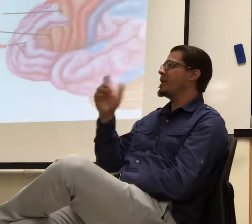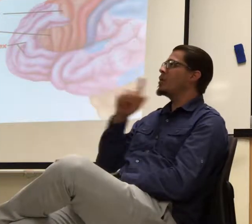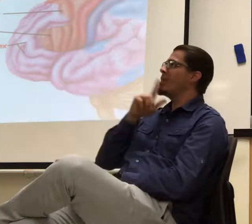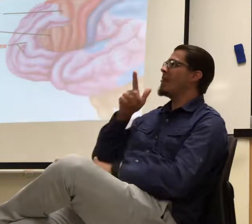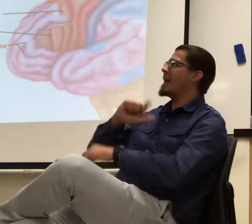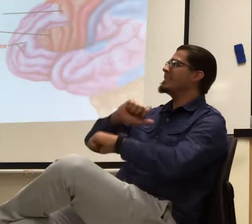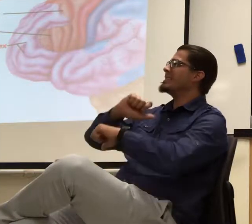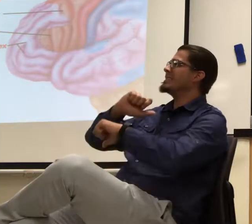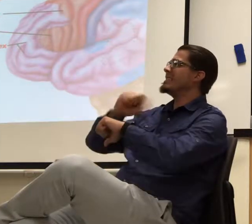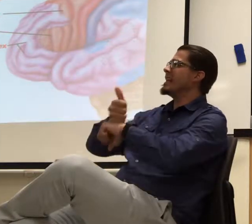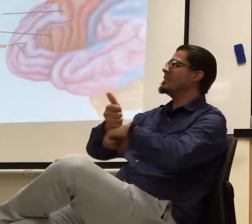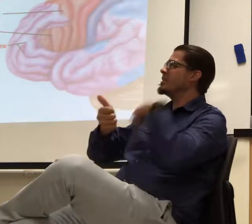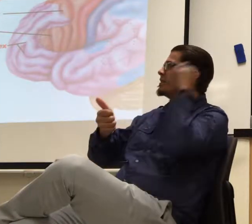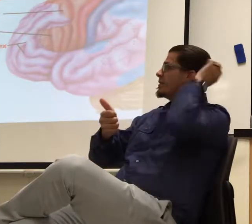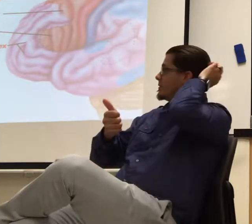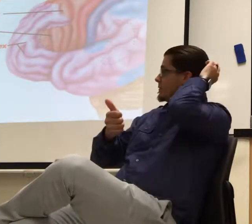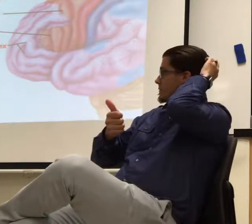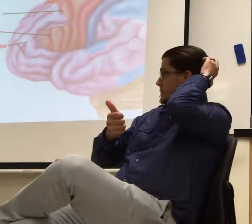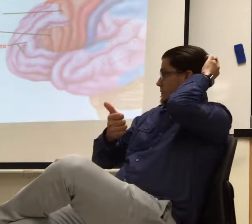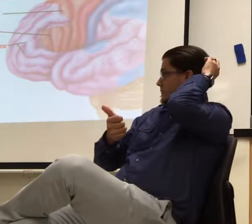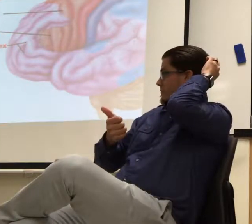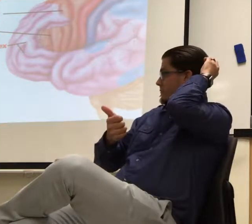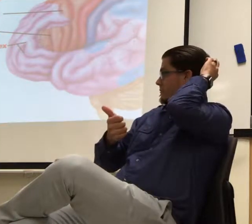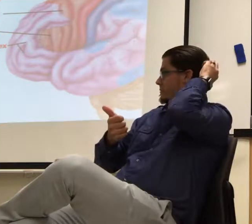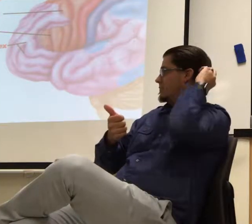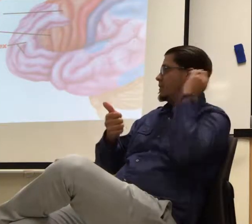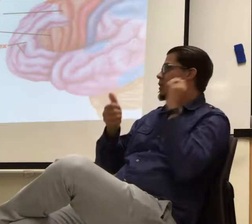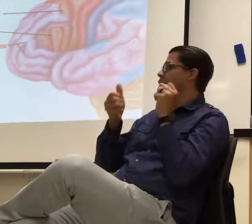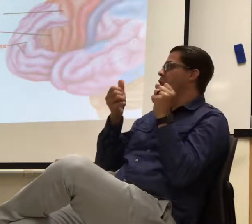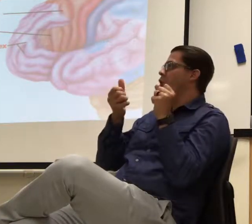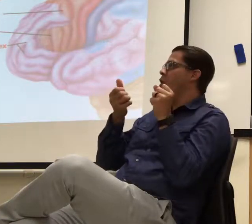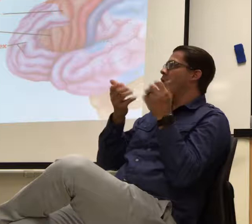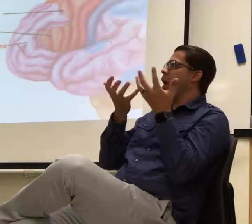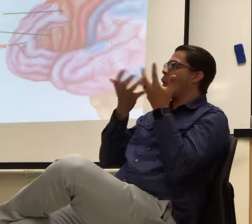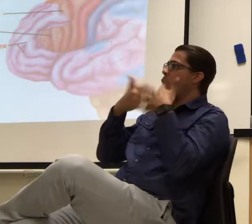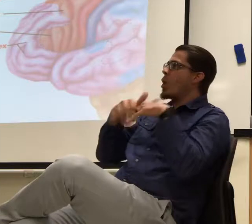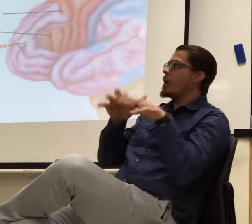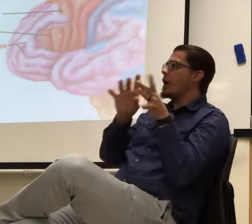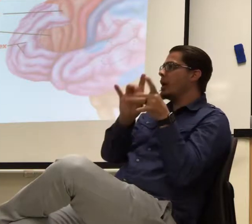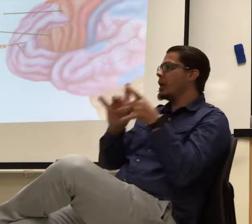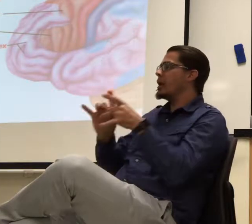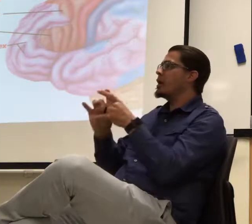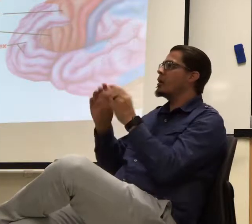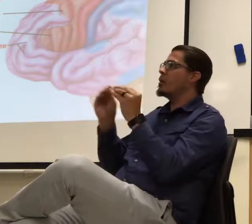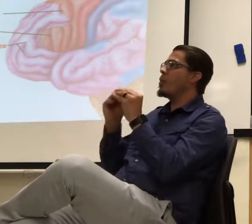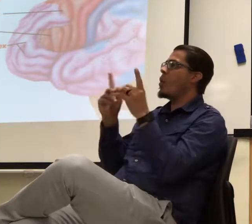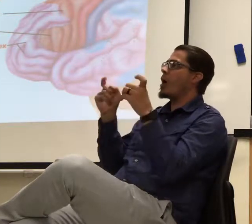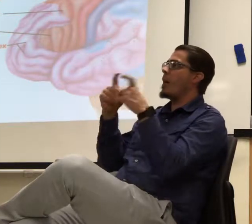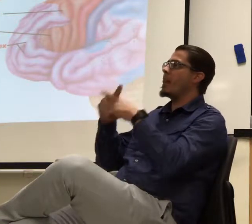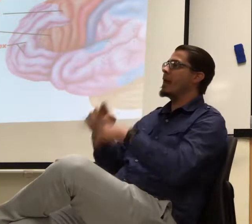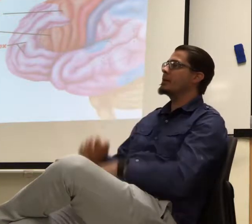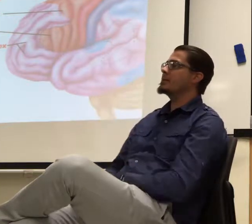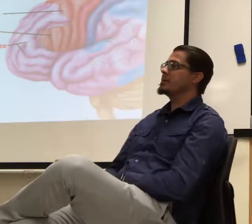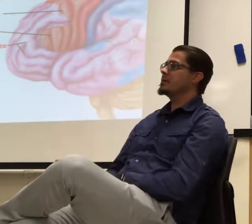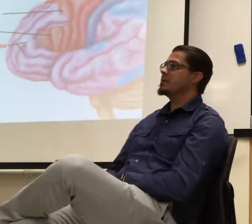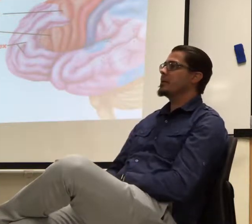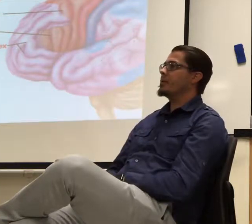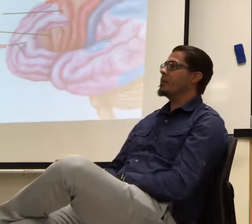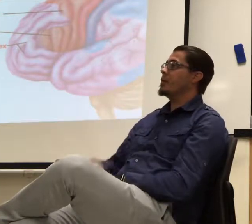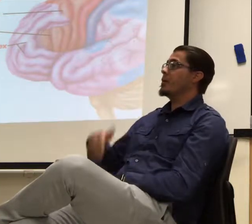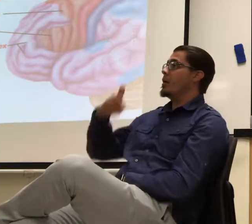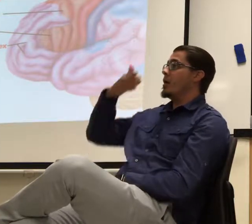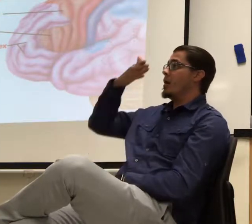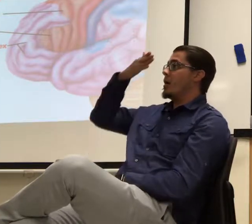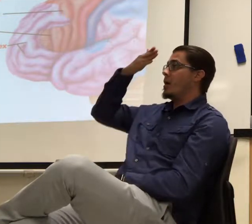stages the area for coordinating these basic movements into more complex one.